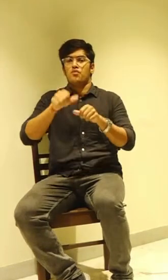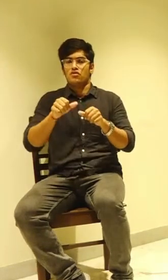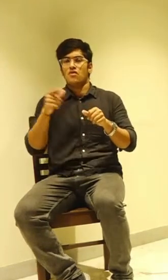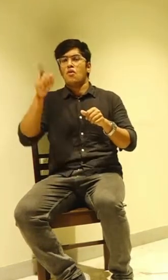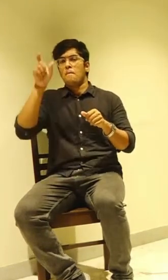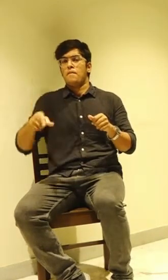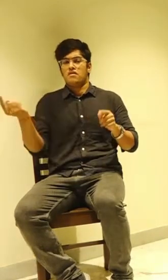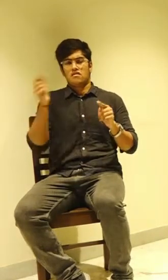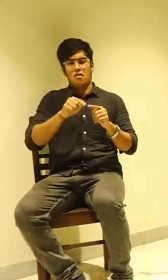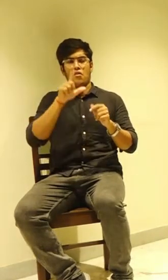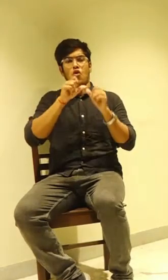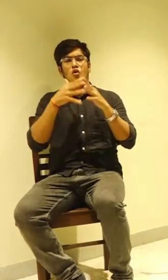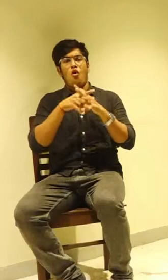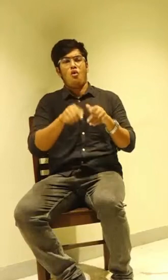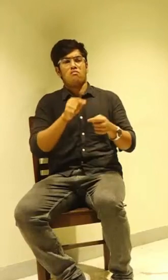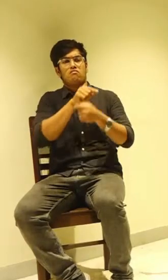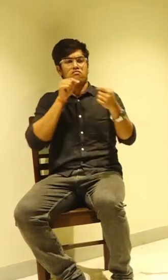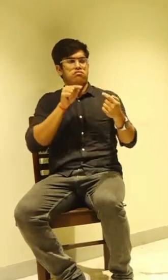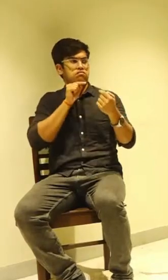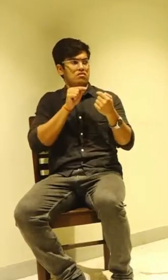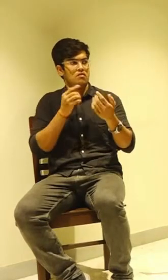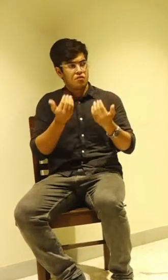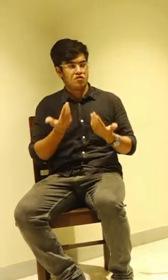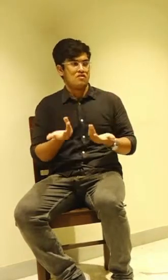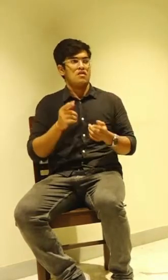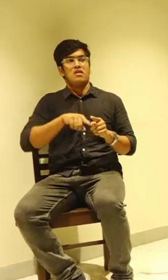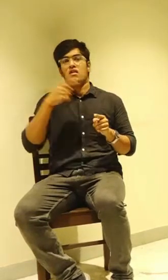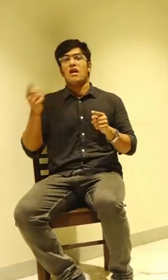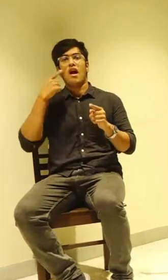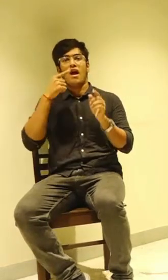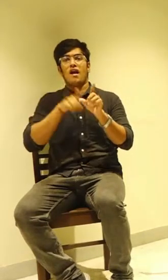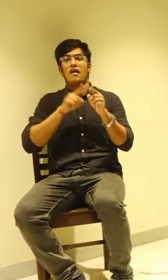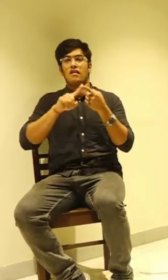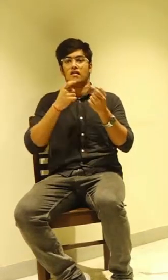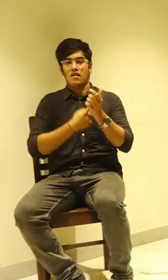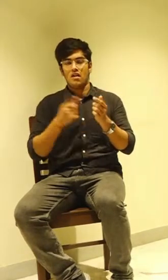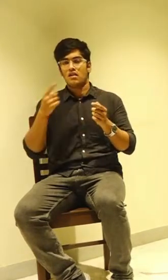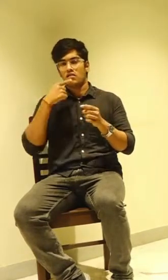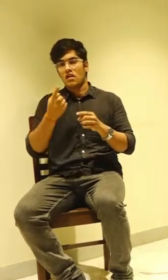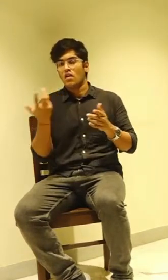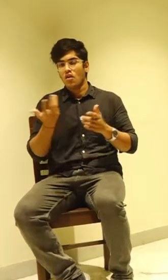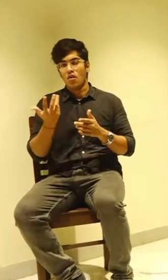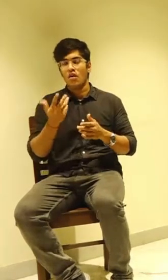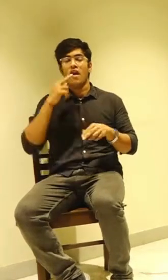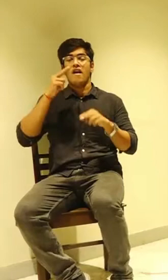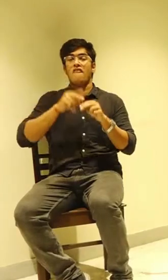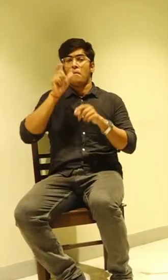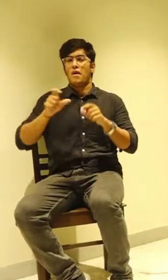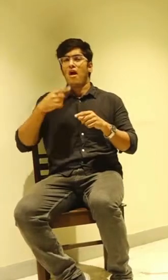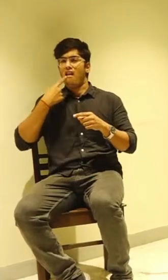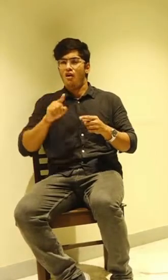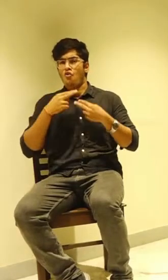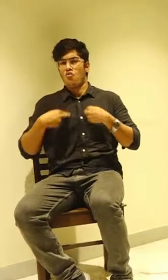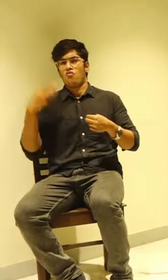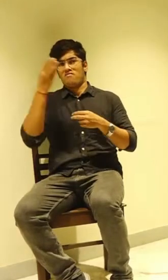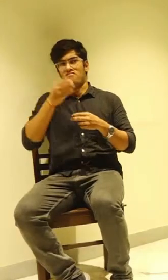can challenge laws. The exact opposite was the stand of Iyer, who said you will harm democracy if you constantly allow people to go to courts